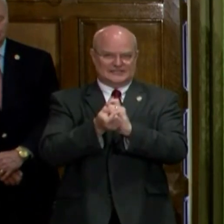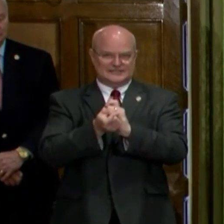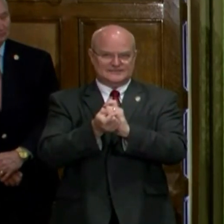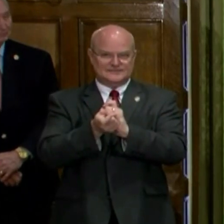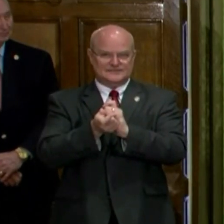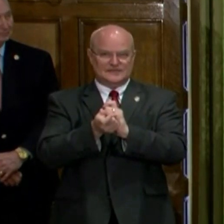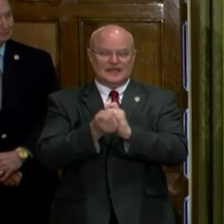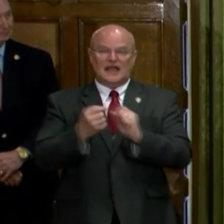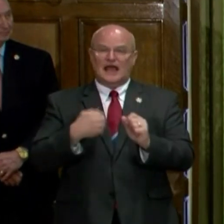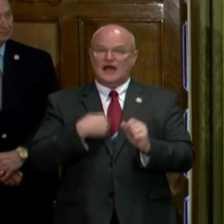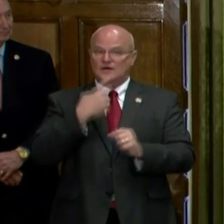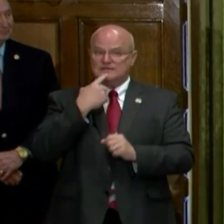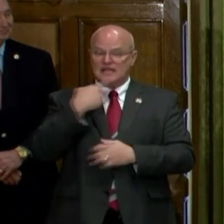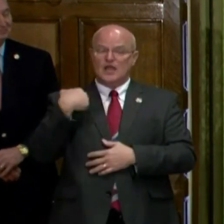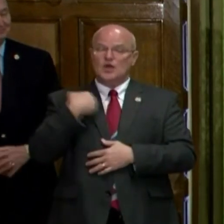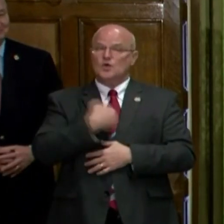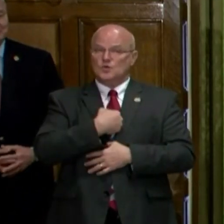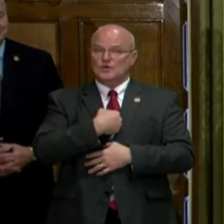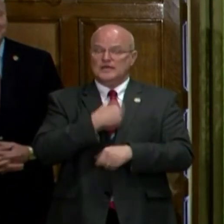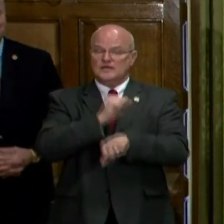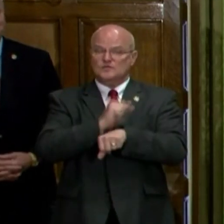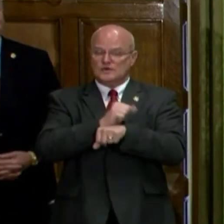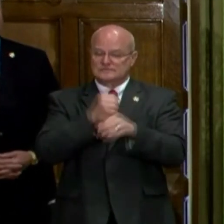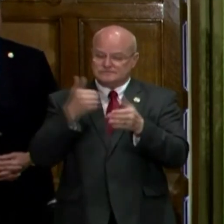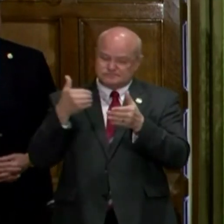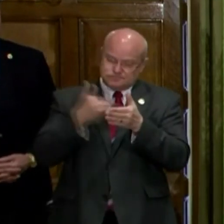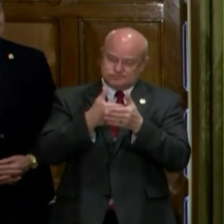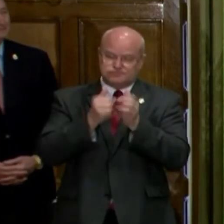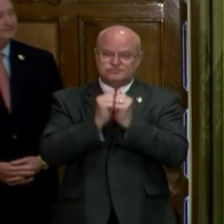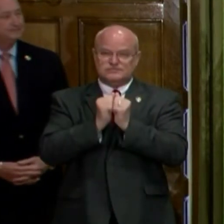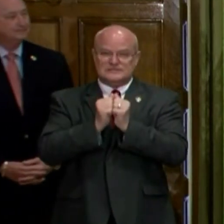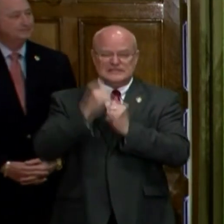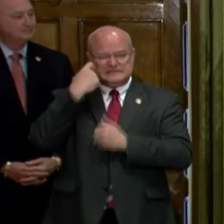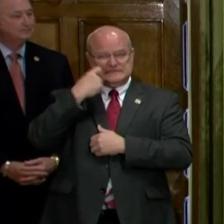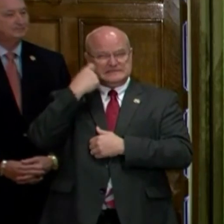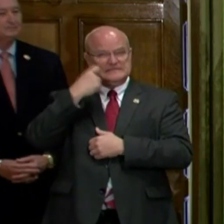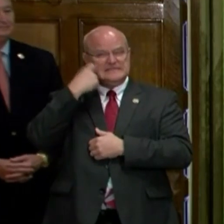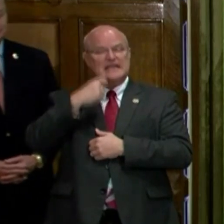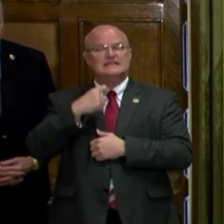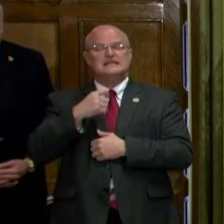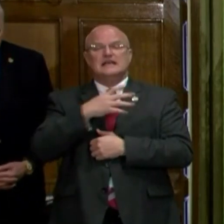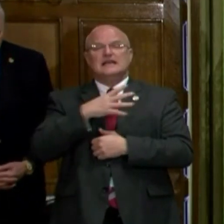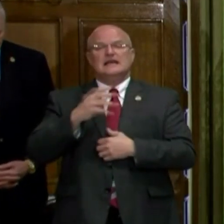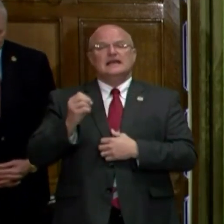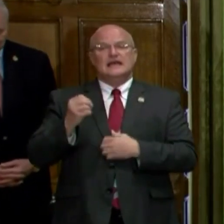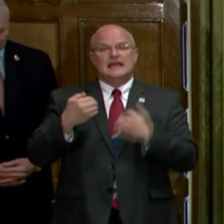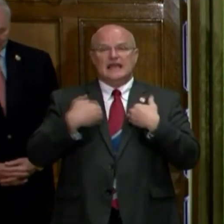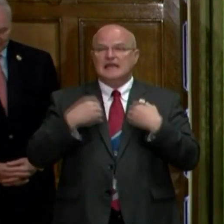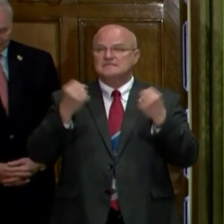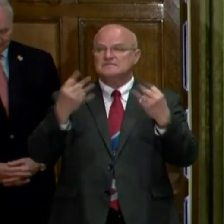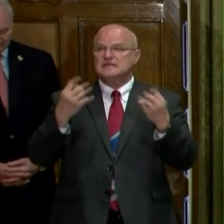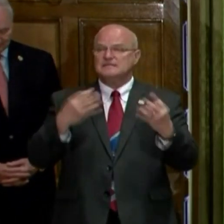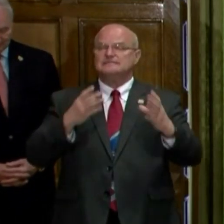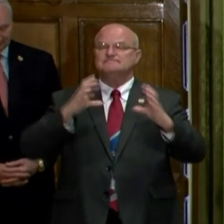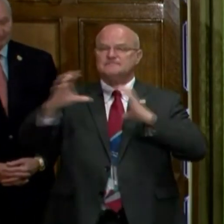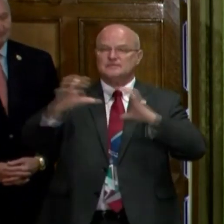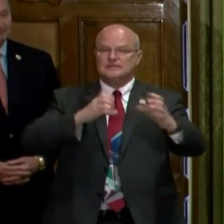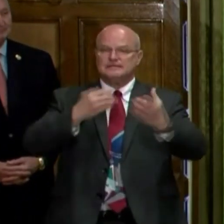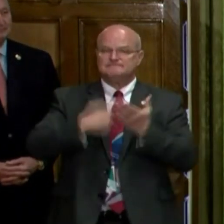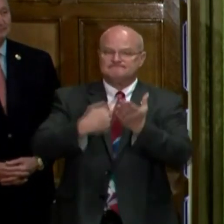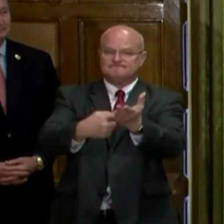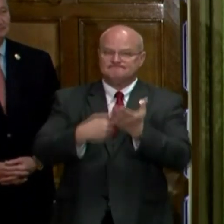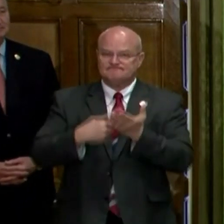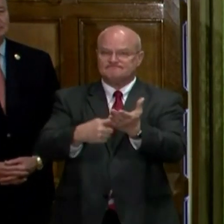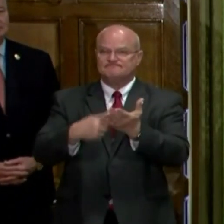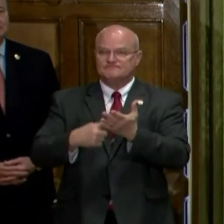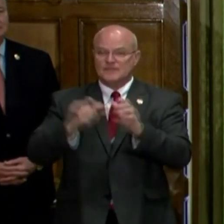And let me just stress that we have worked very closely together in recent days and have had many communications about this